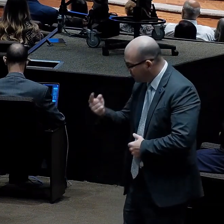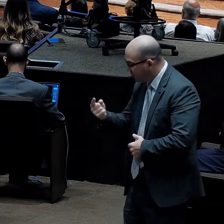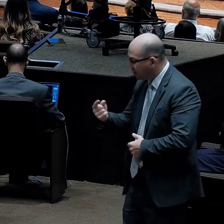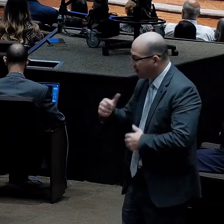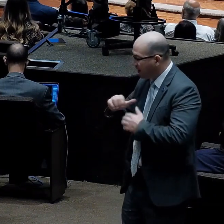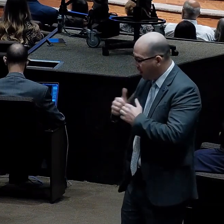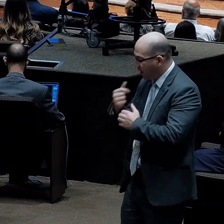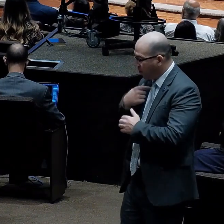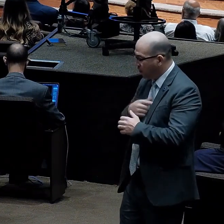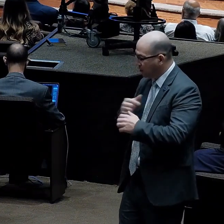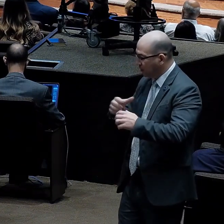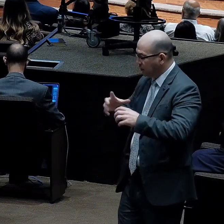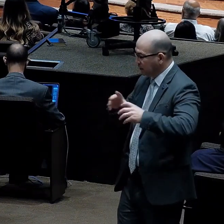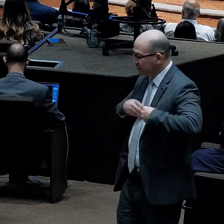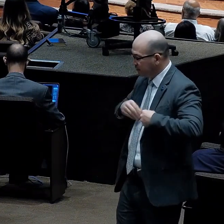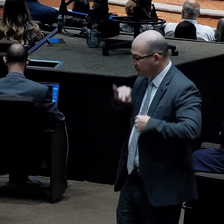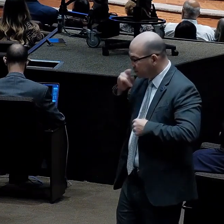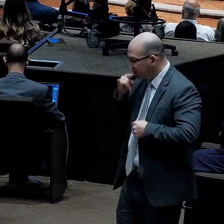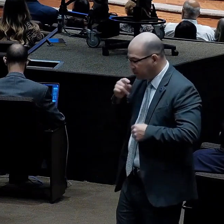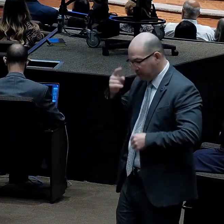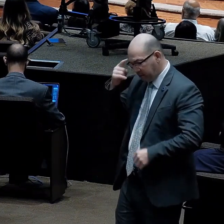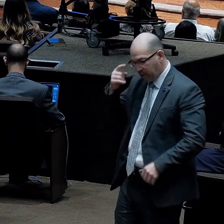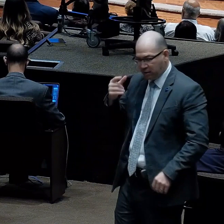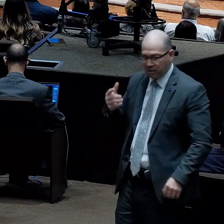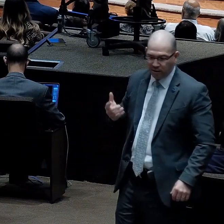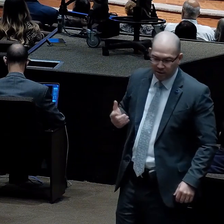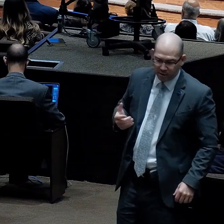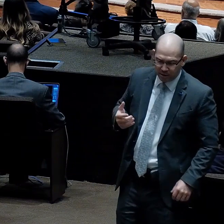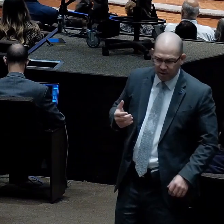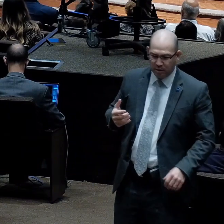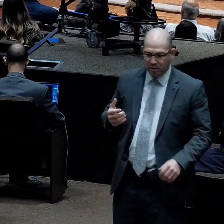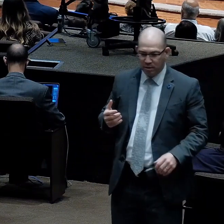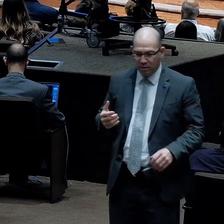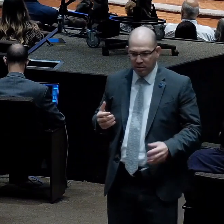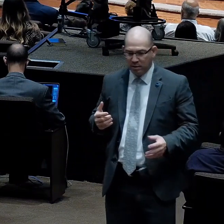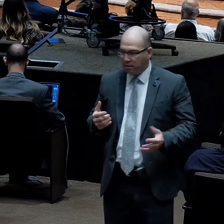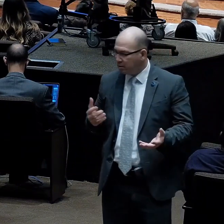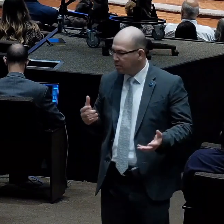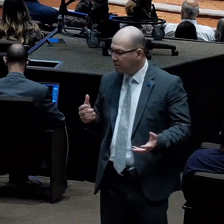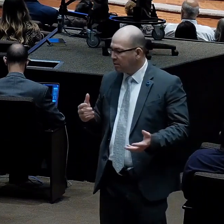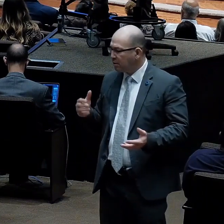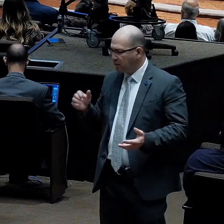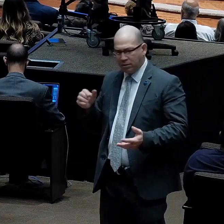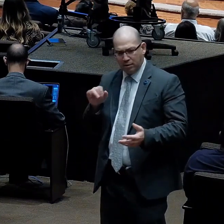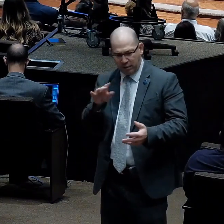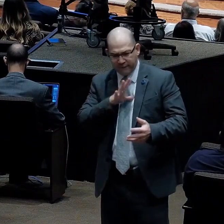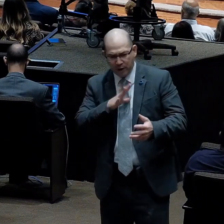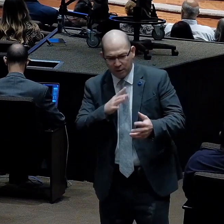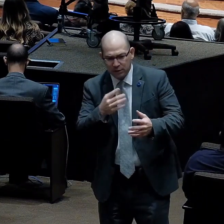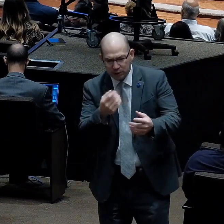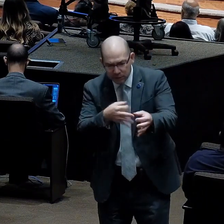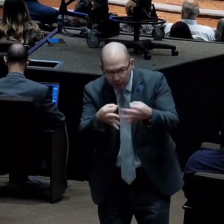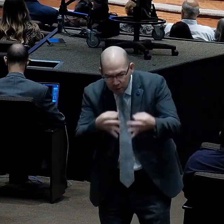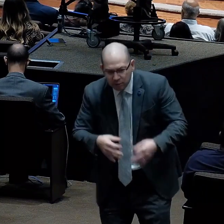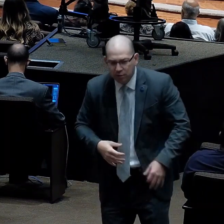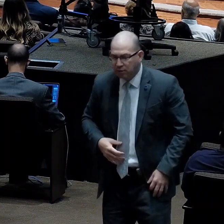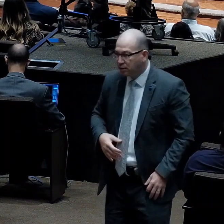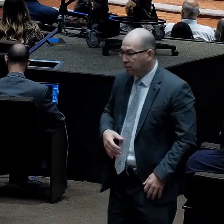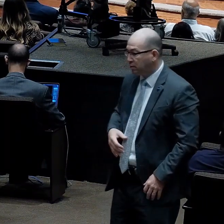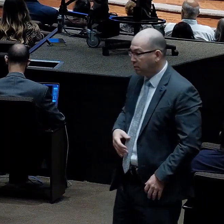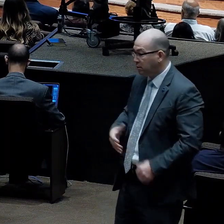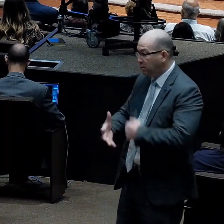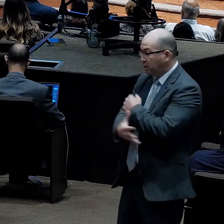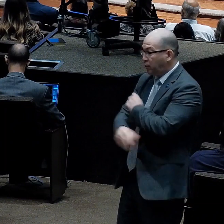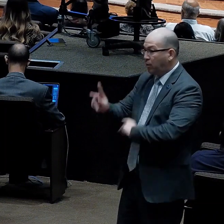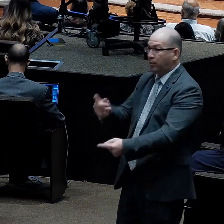orphanage? And I thought there must be some big legal process. He said, I'll tell you how. He said, poor people come to our